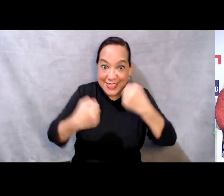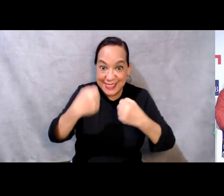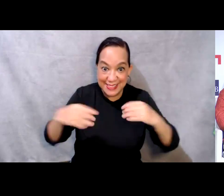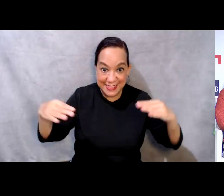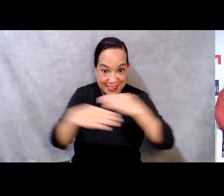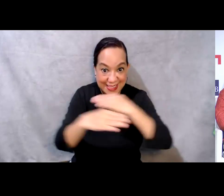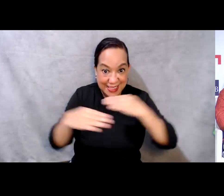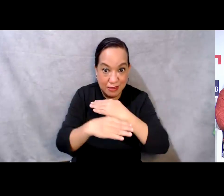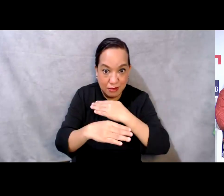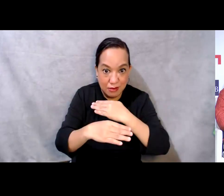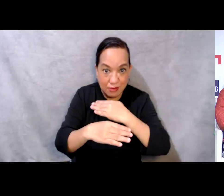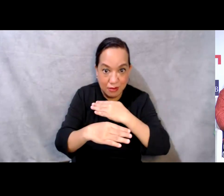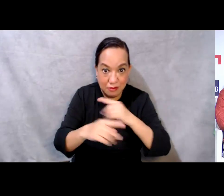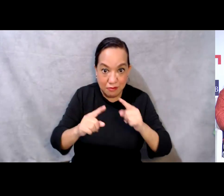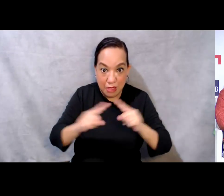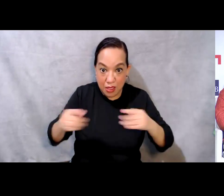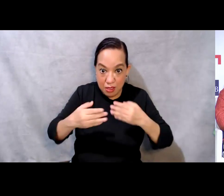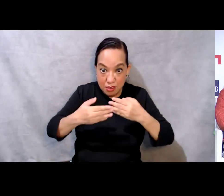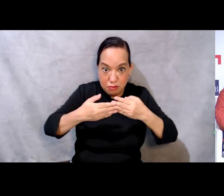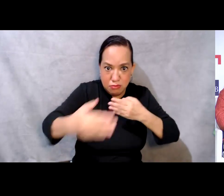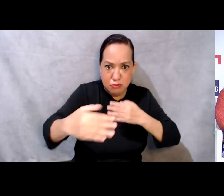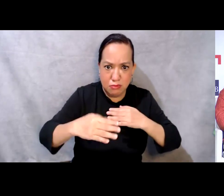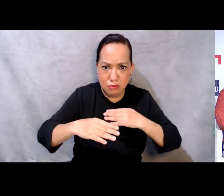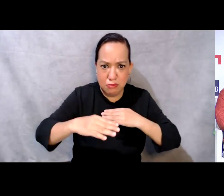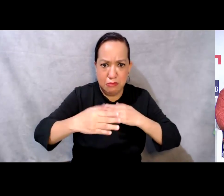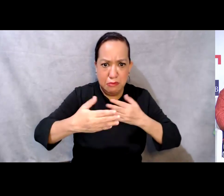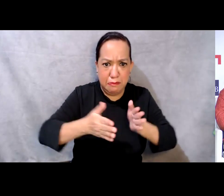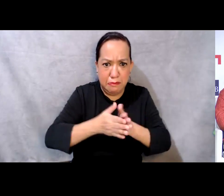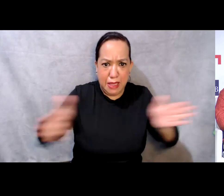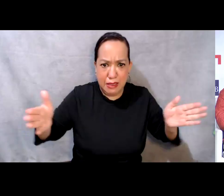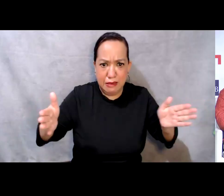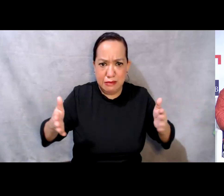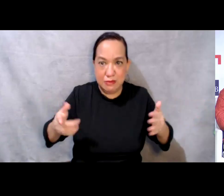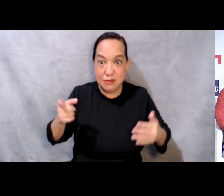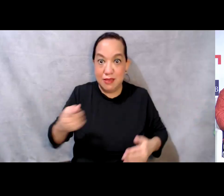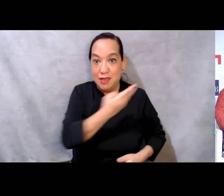border. But also there were induced and indirect impacts, which meant that